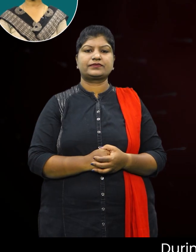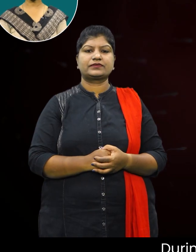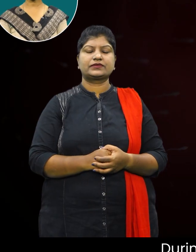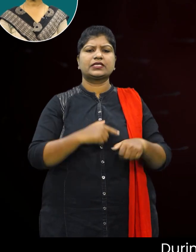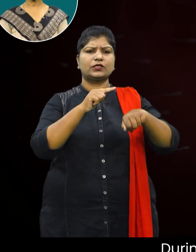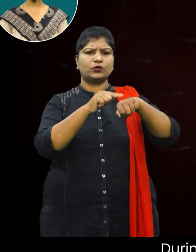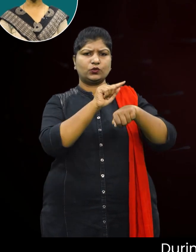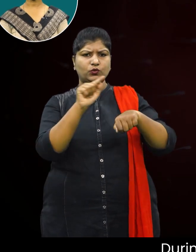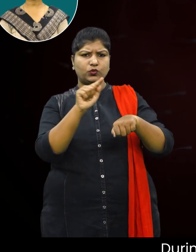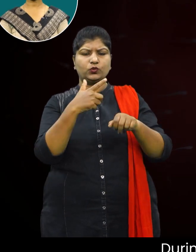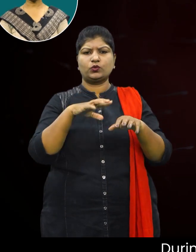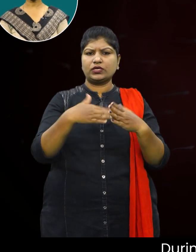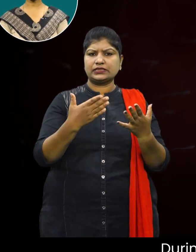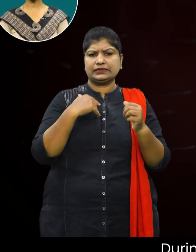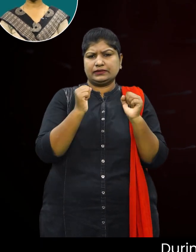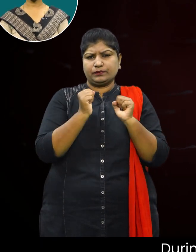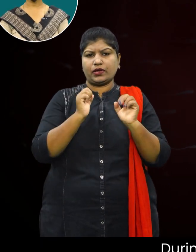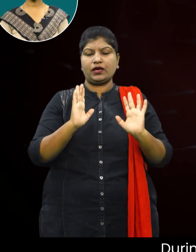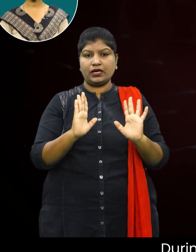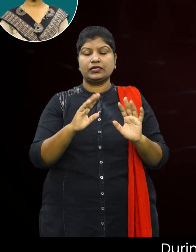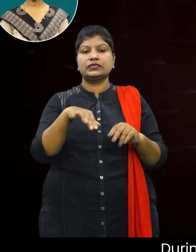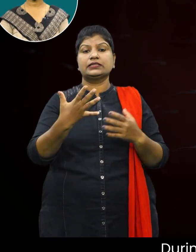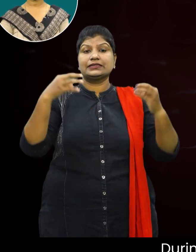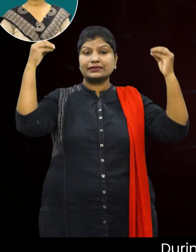During spring or rainy season,